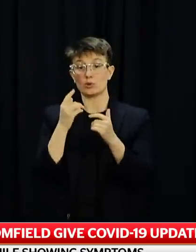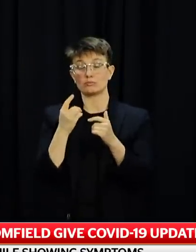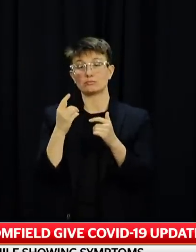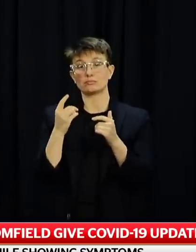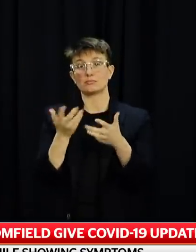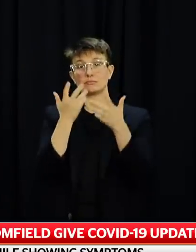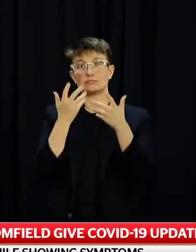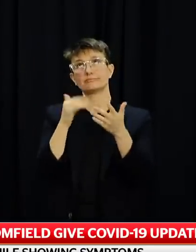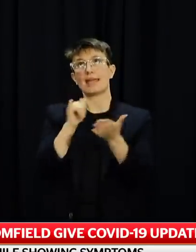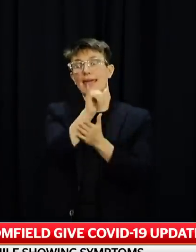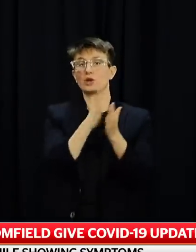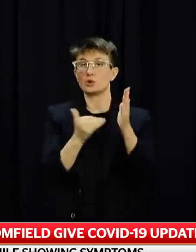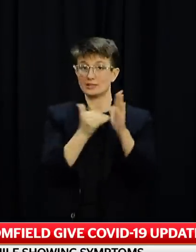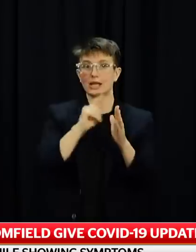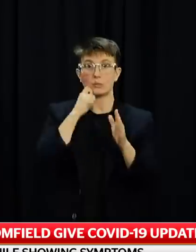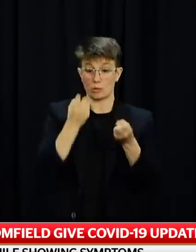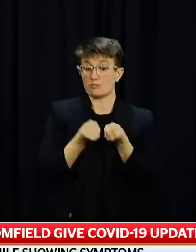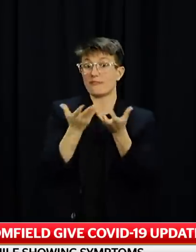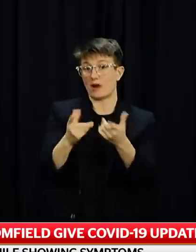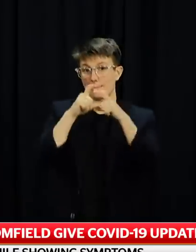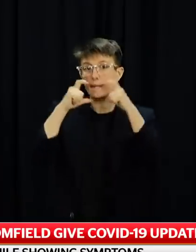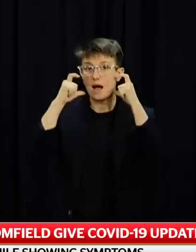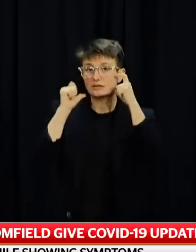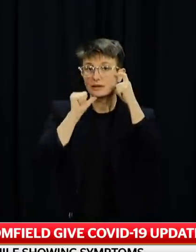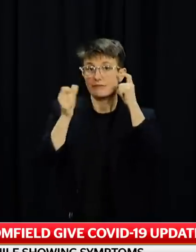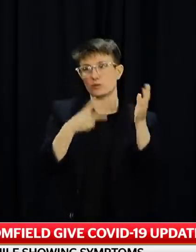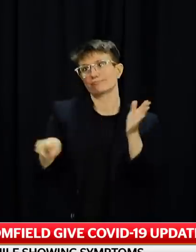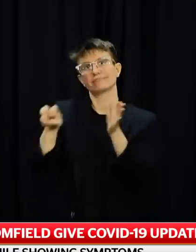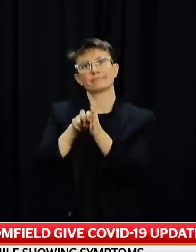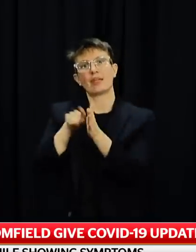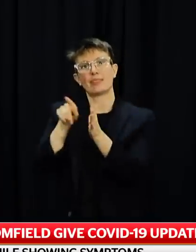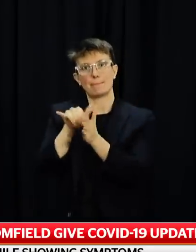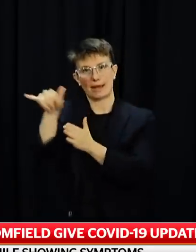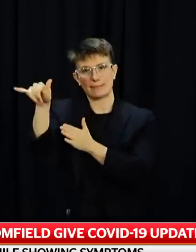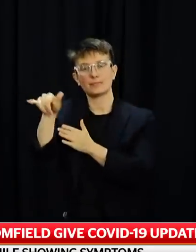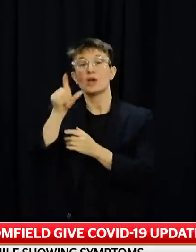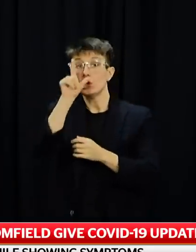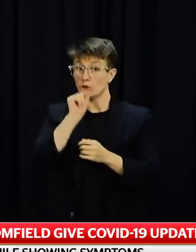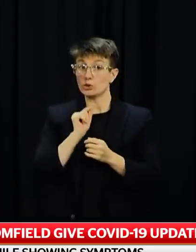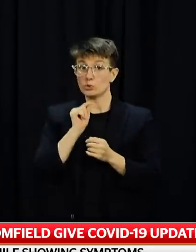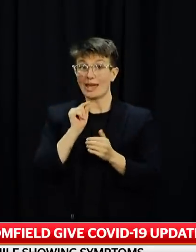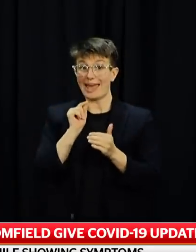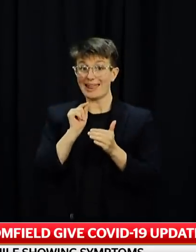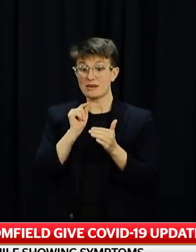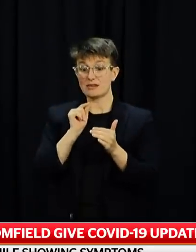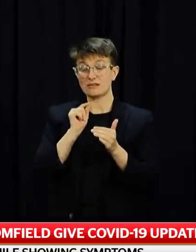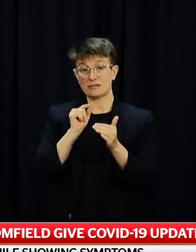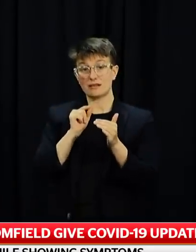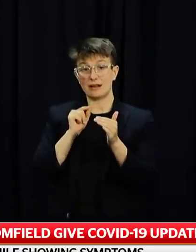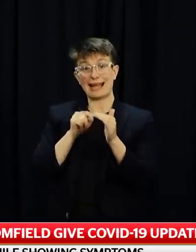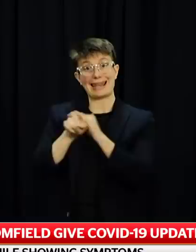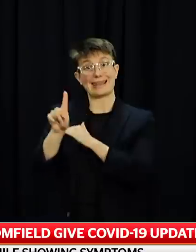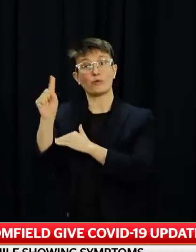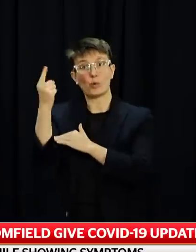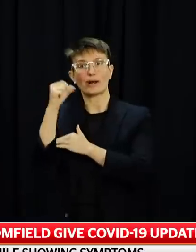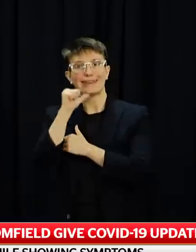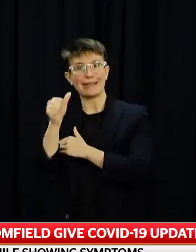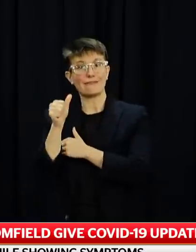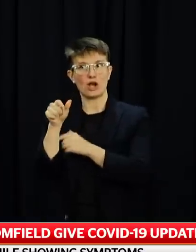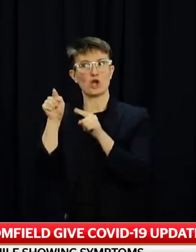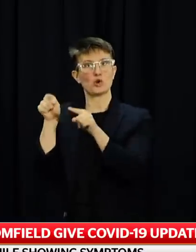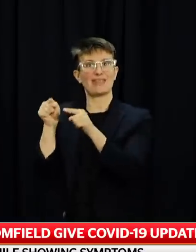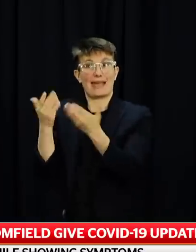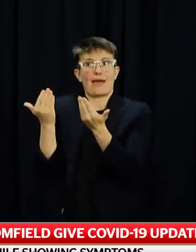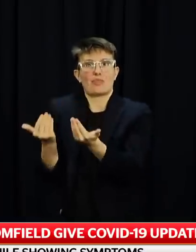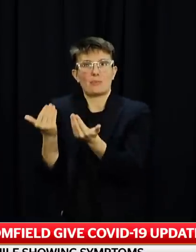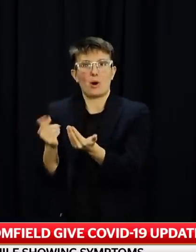able to depart Auckland if you are going to your place of residence, if you are not an Aucklander and you live outside of